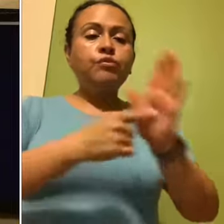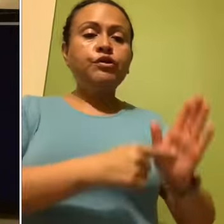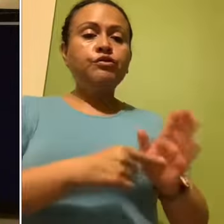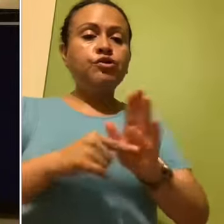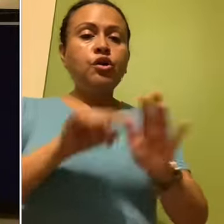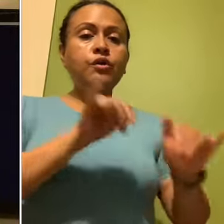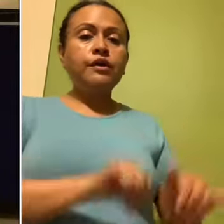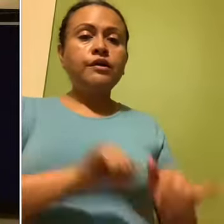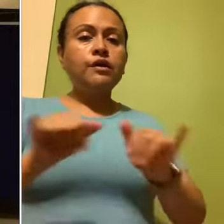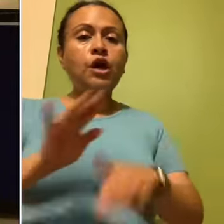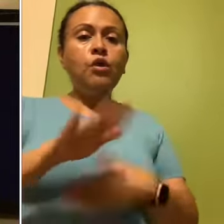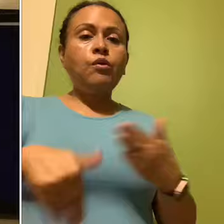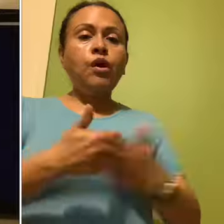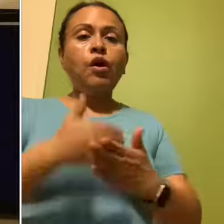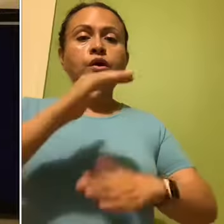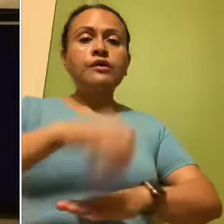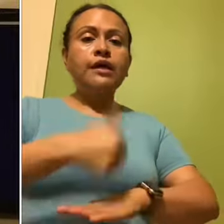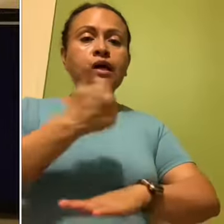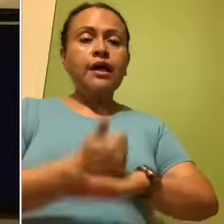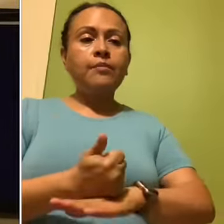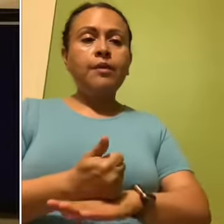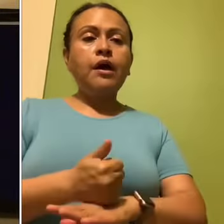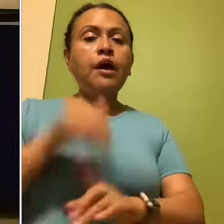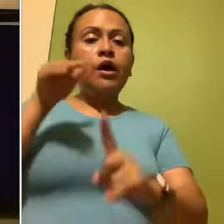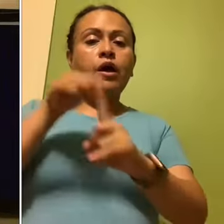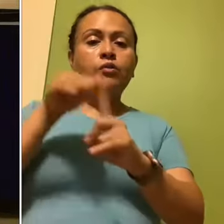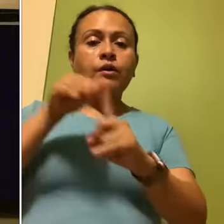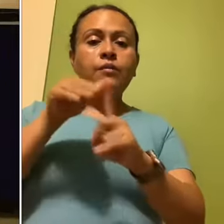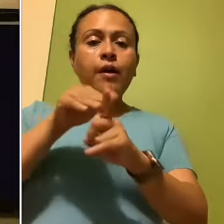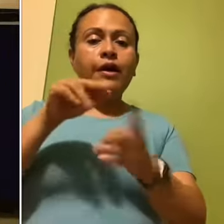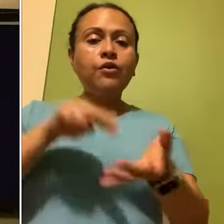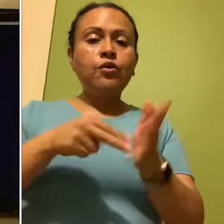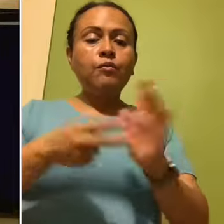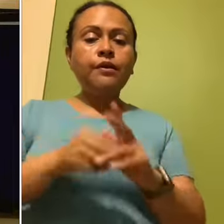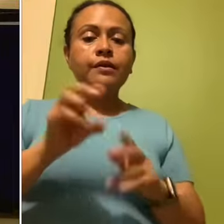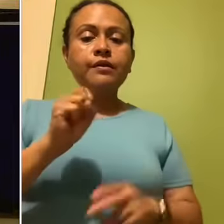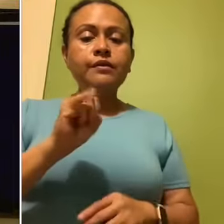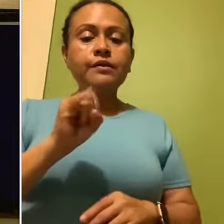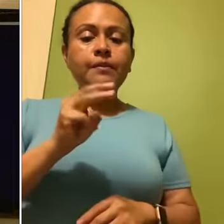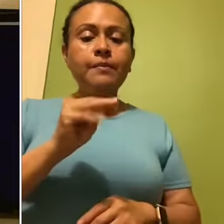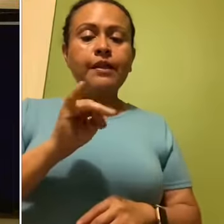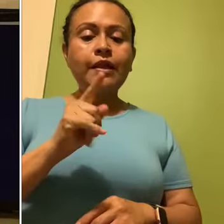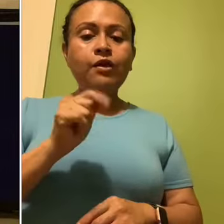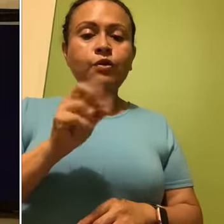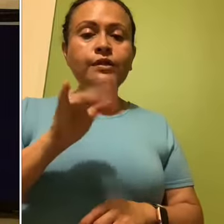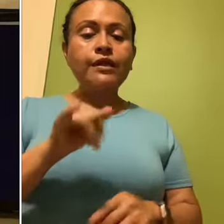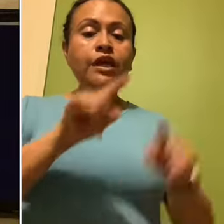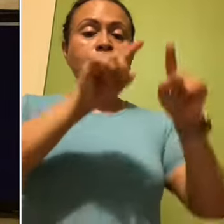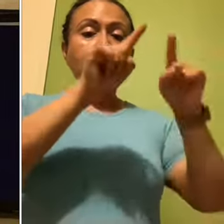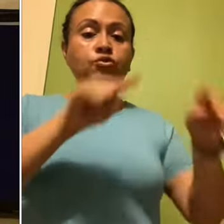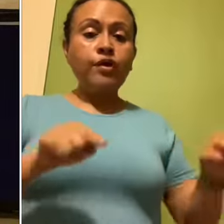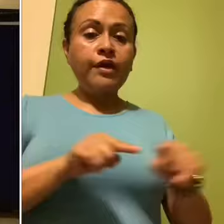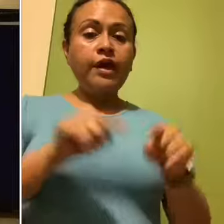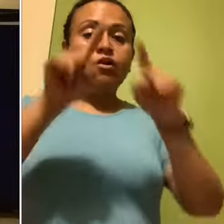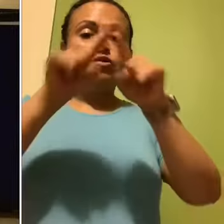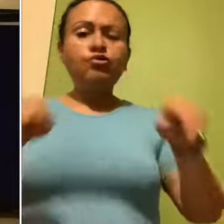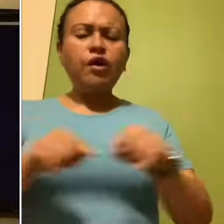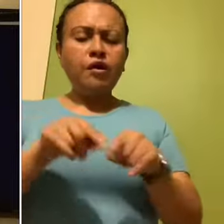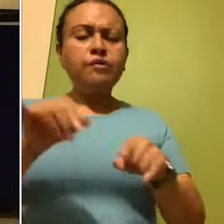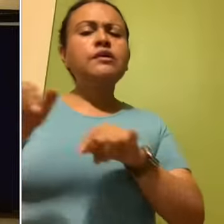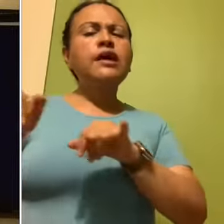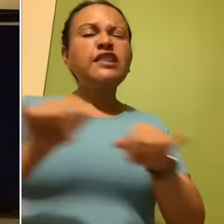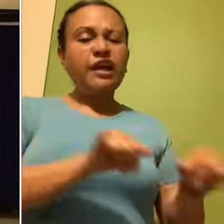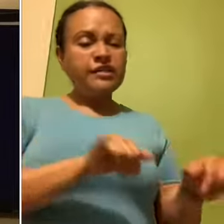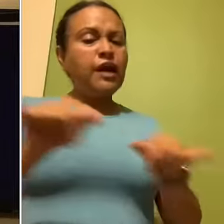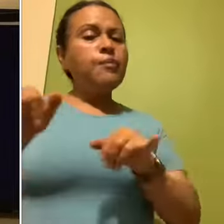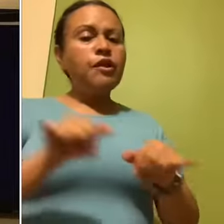is similar to this triangle, then we are all set up. And just as a reminder of what similarity is, 2